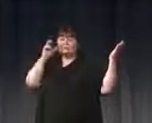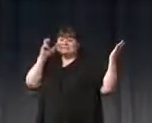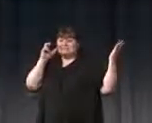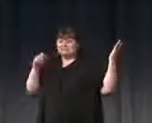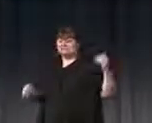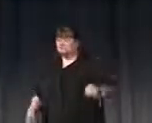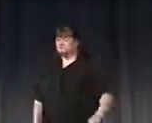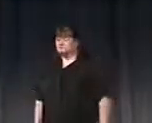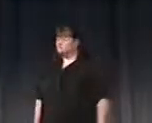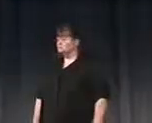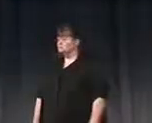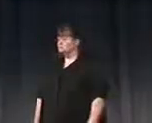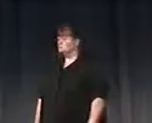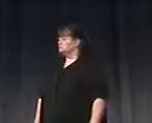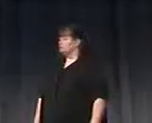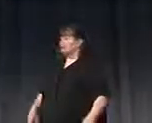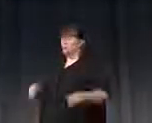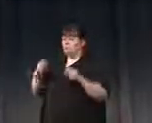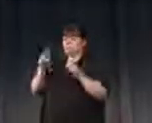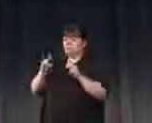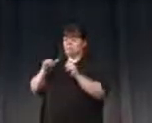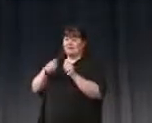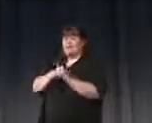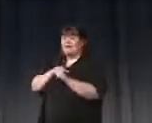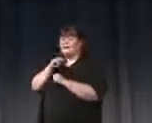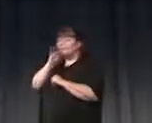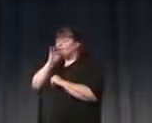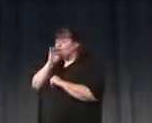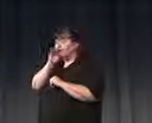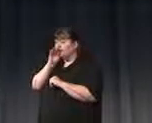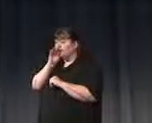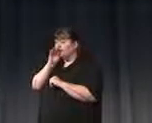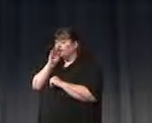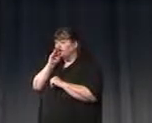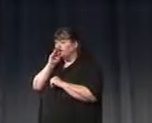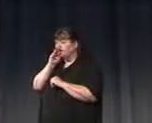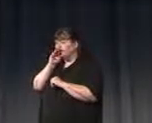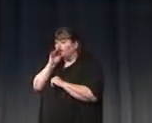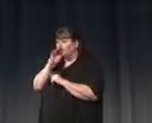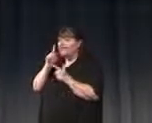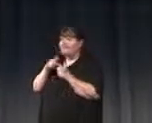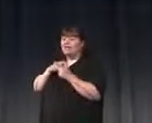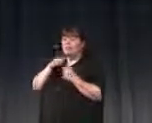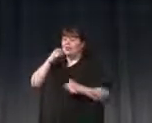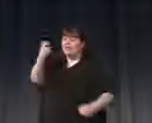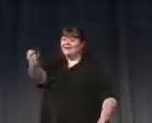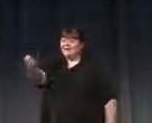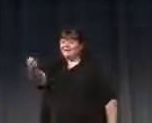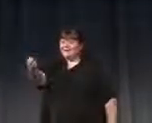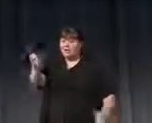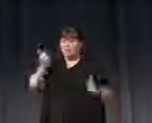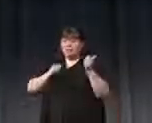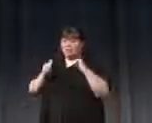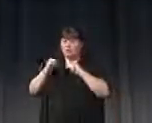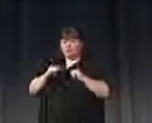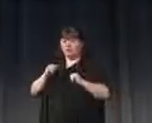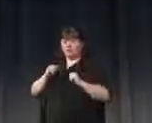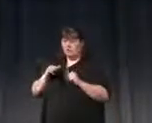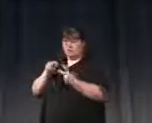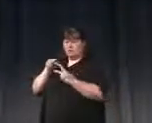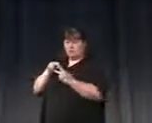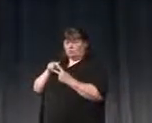here. And there's a person in back who's whispering something in the guy's ear, and then there's the performer on stage. And so in both